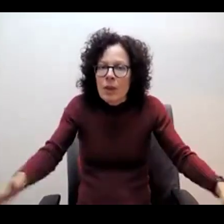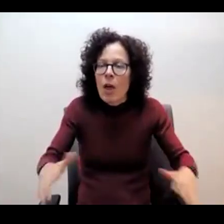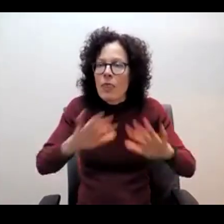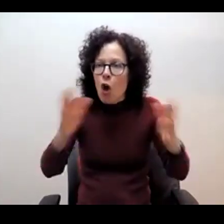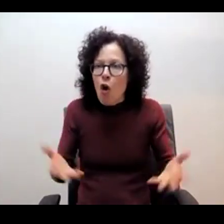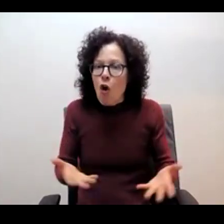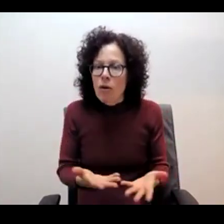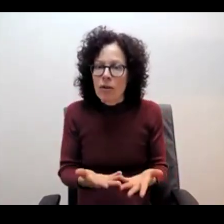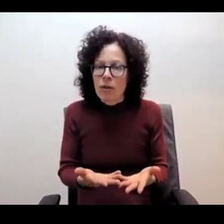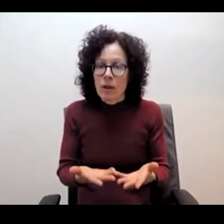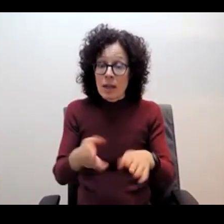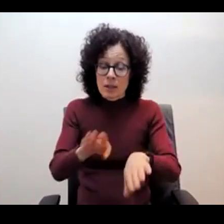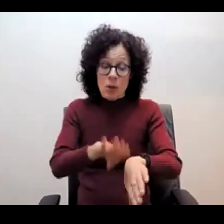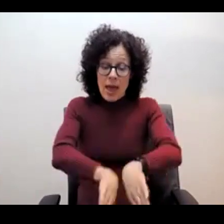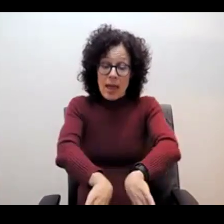the hands together,